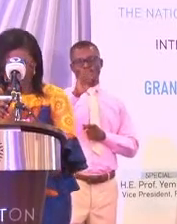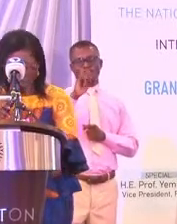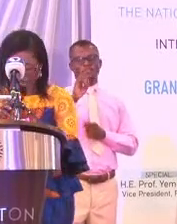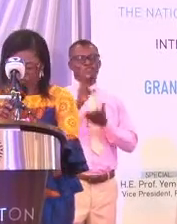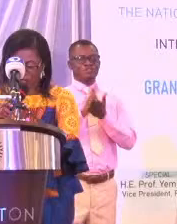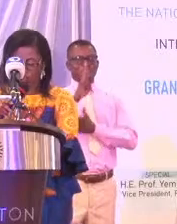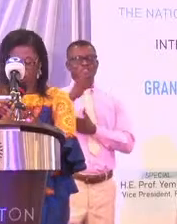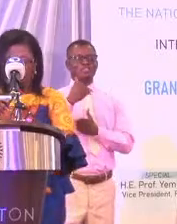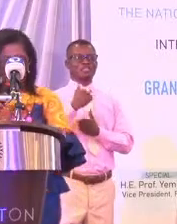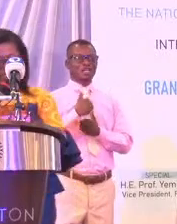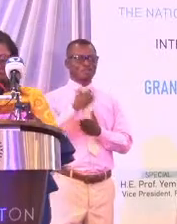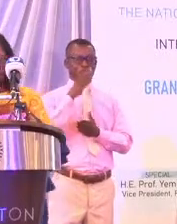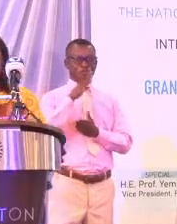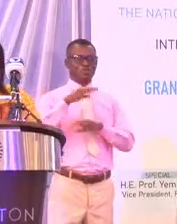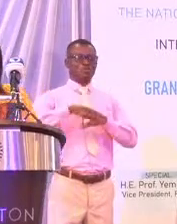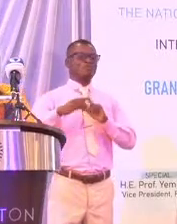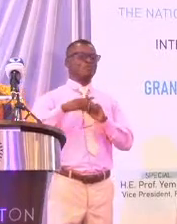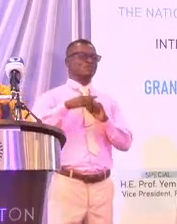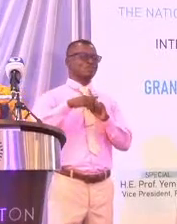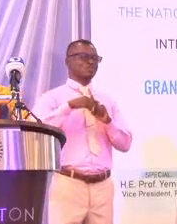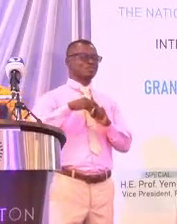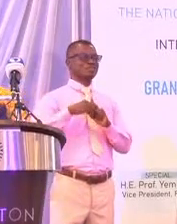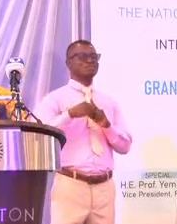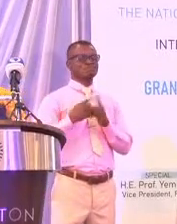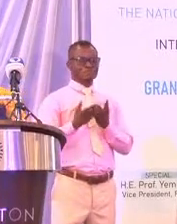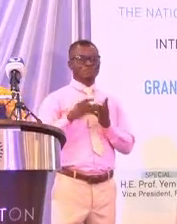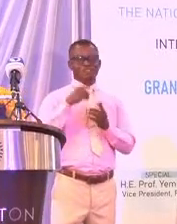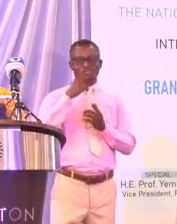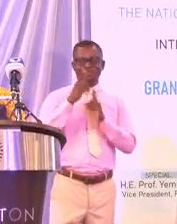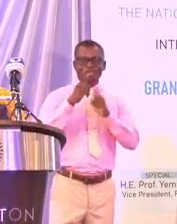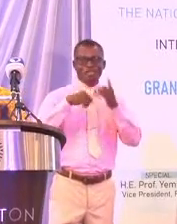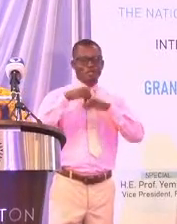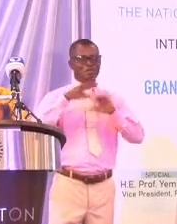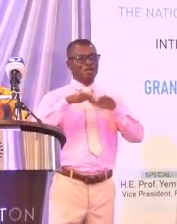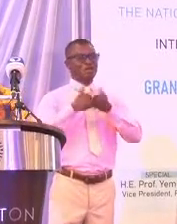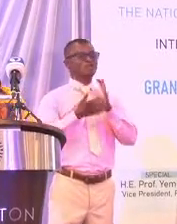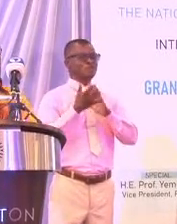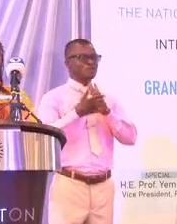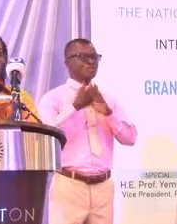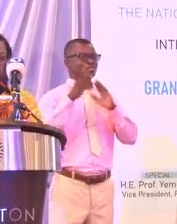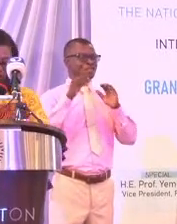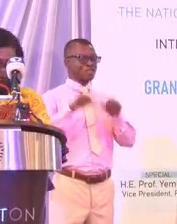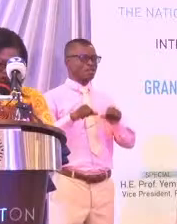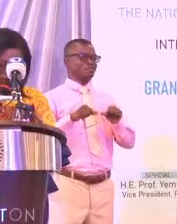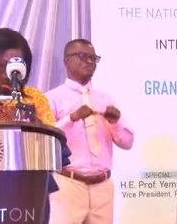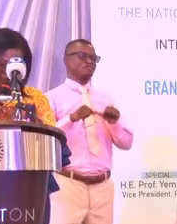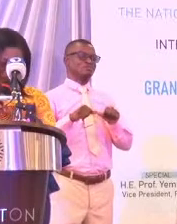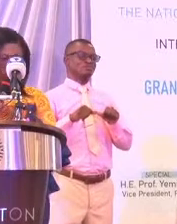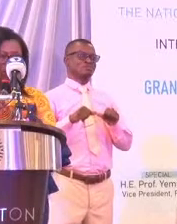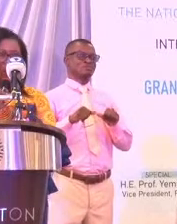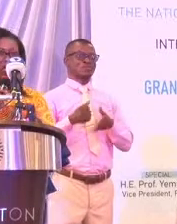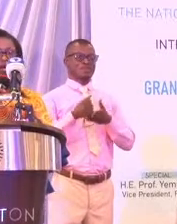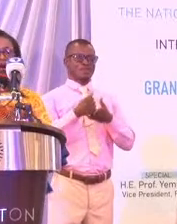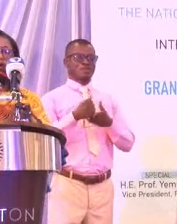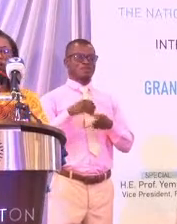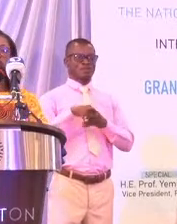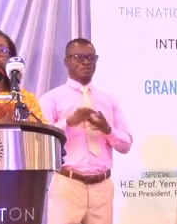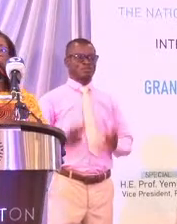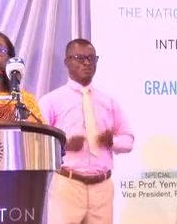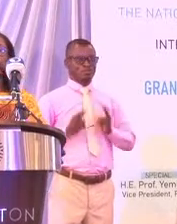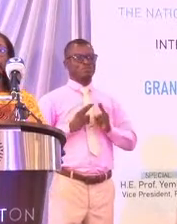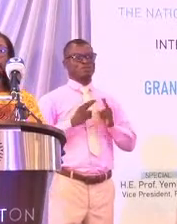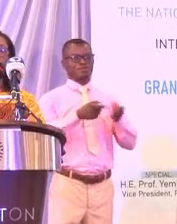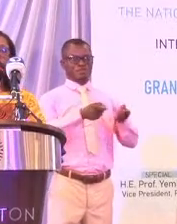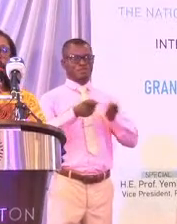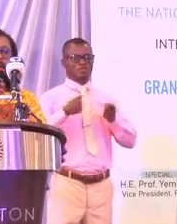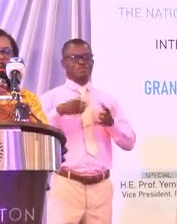University has been on the opposing side saying that, talking about how technology enables human trafficking. We're going to